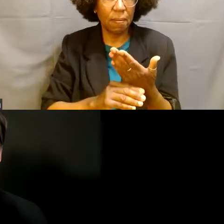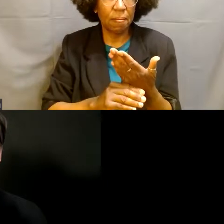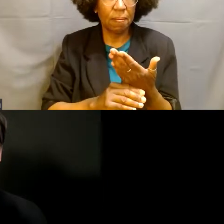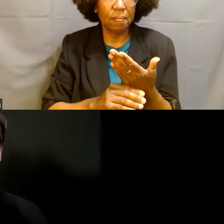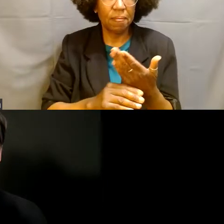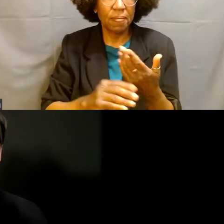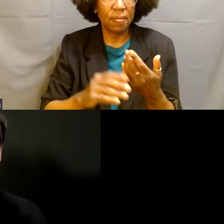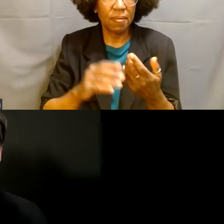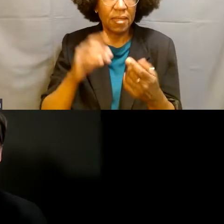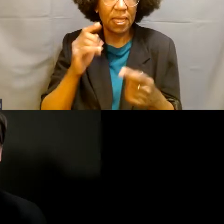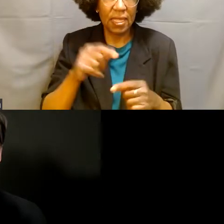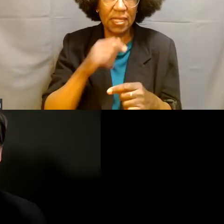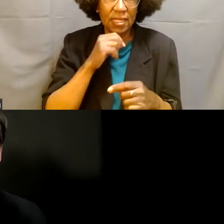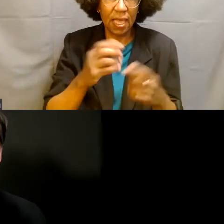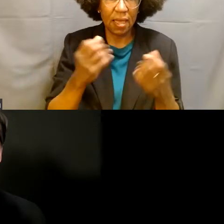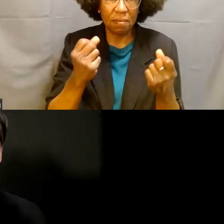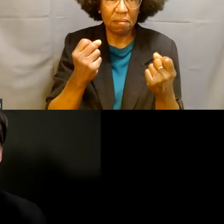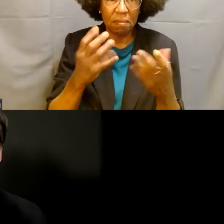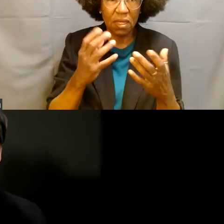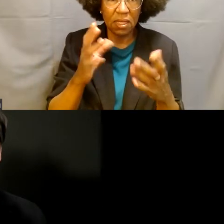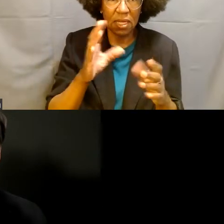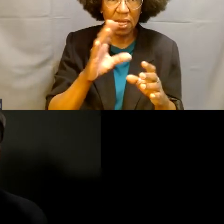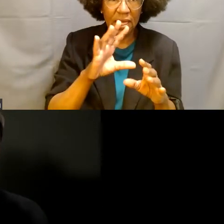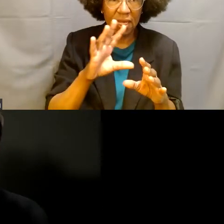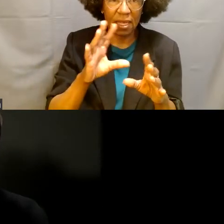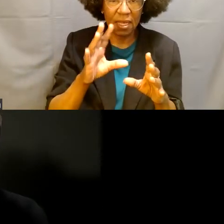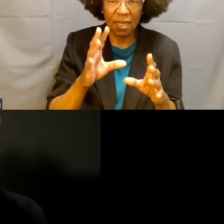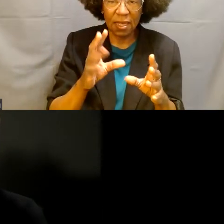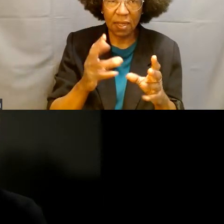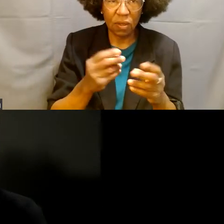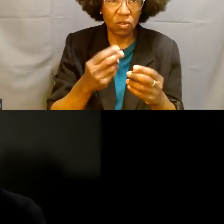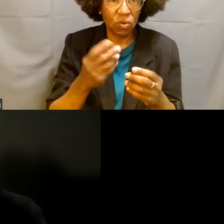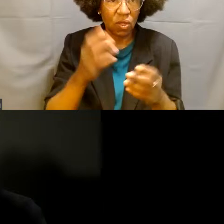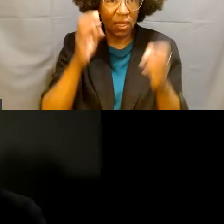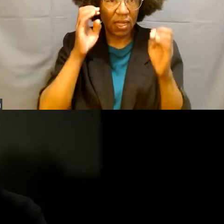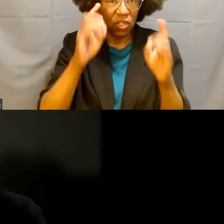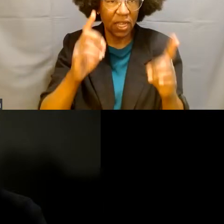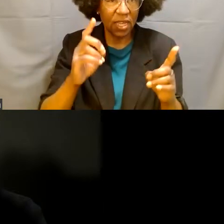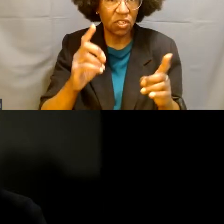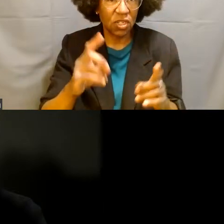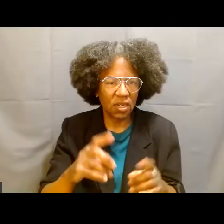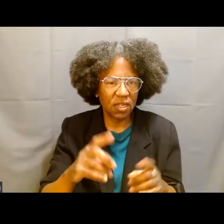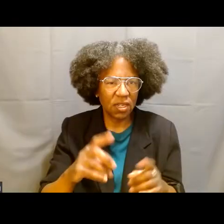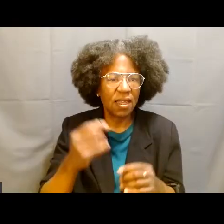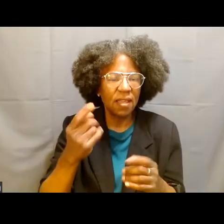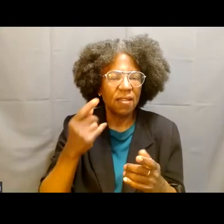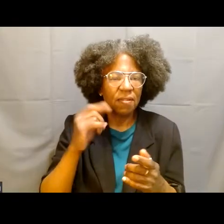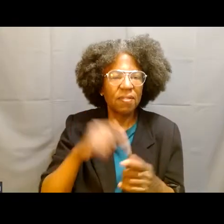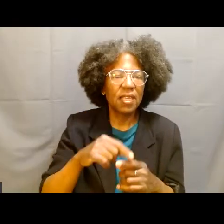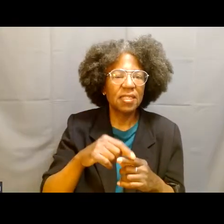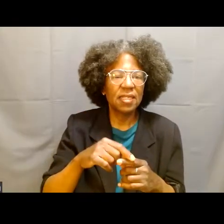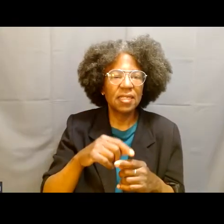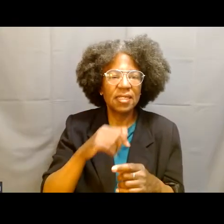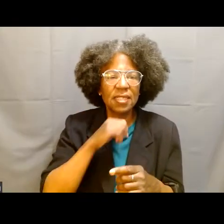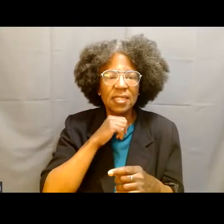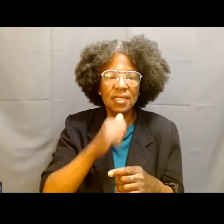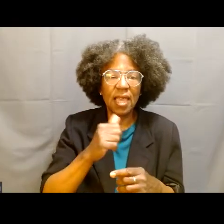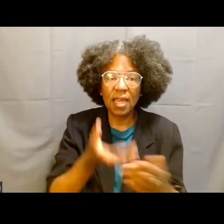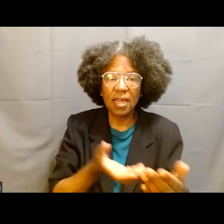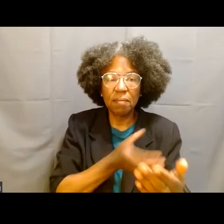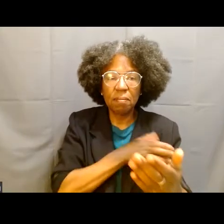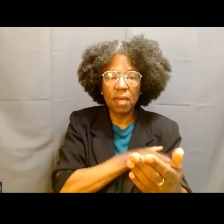is not multicultural education. This is disempowering children